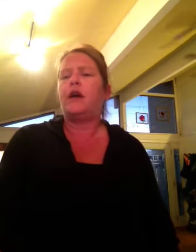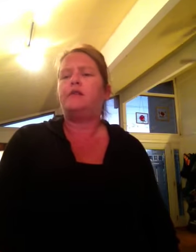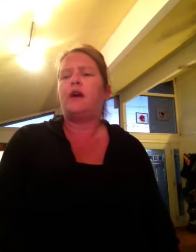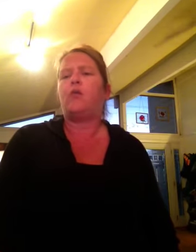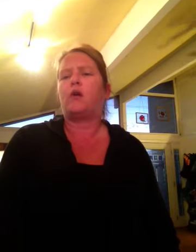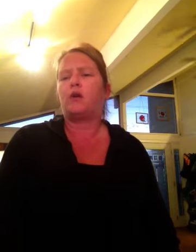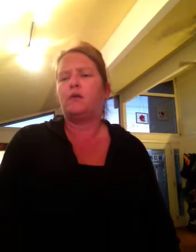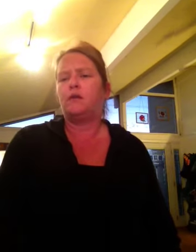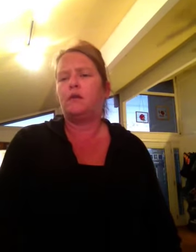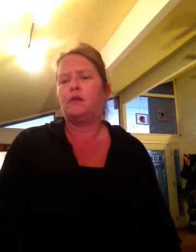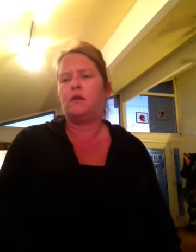does that work?